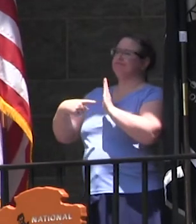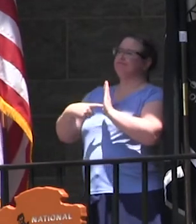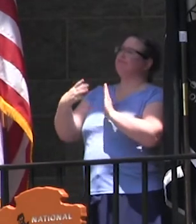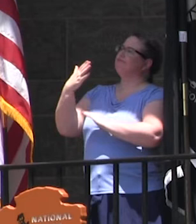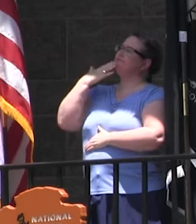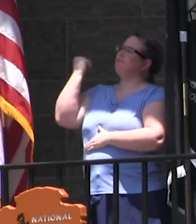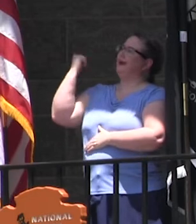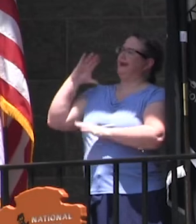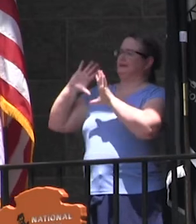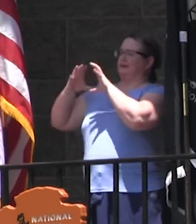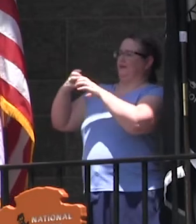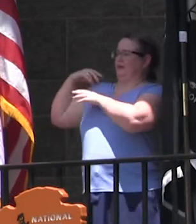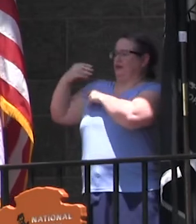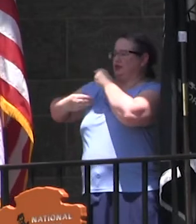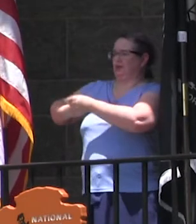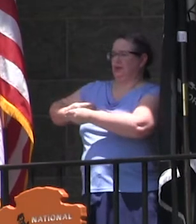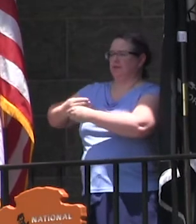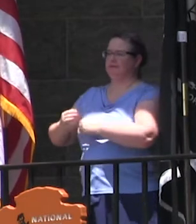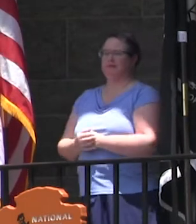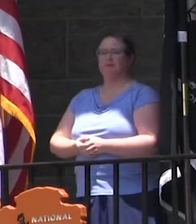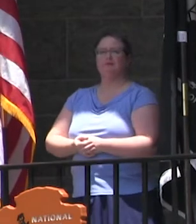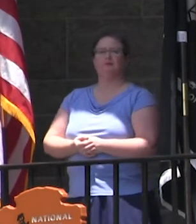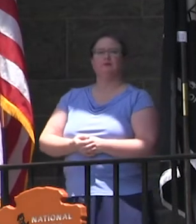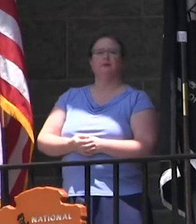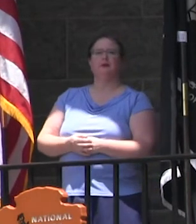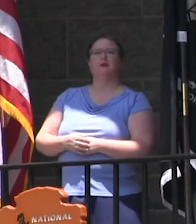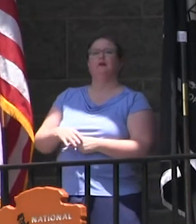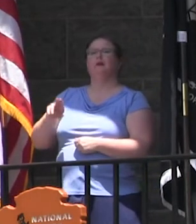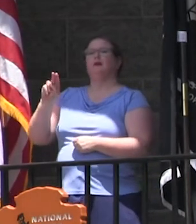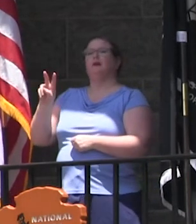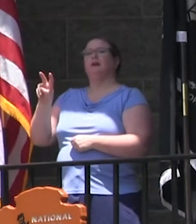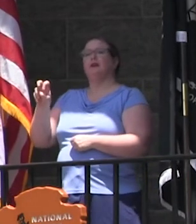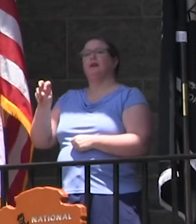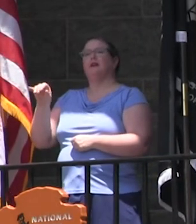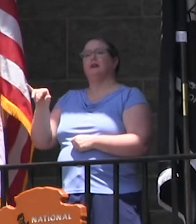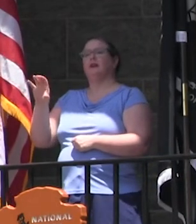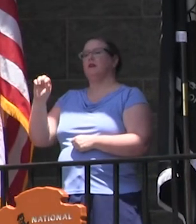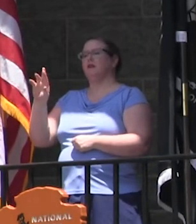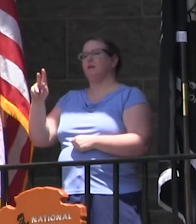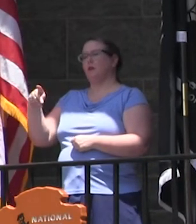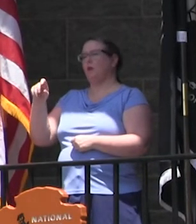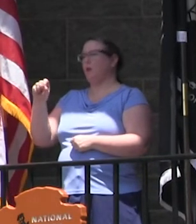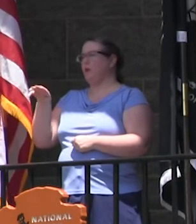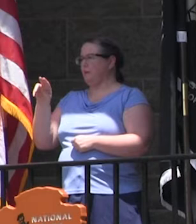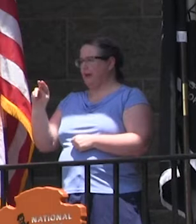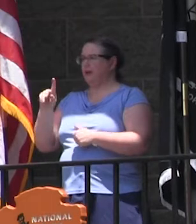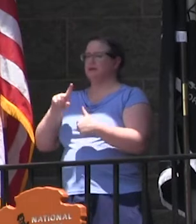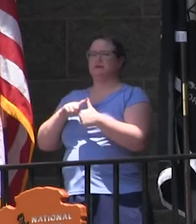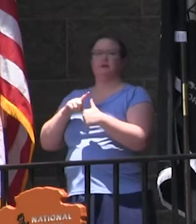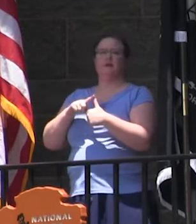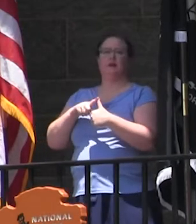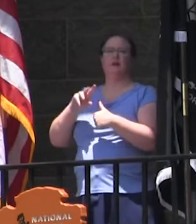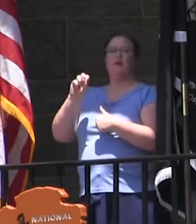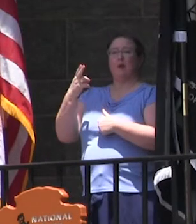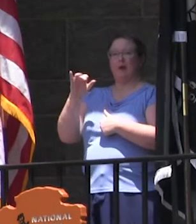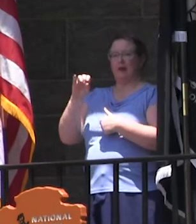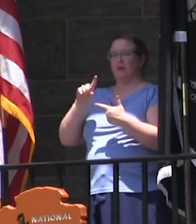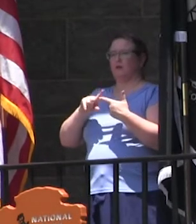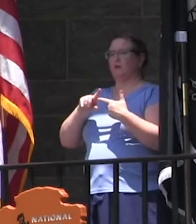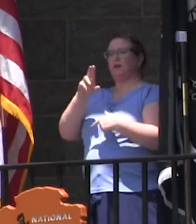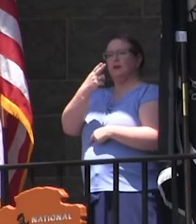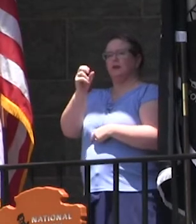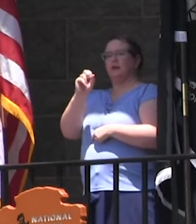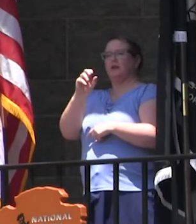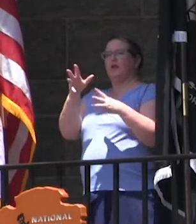best of a generation. There was Navy Corpsman Matt Soviet of Berlin Heights, Ohio. His high